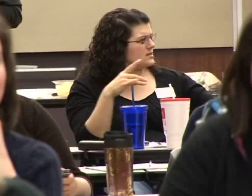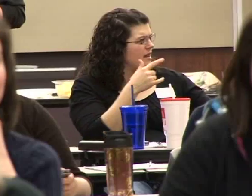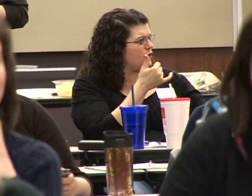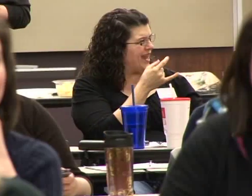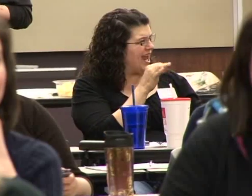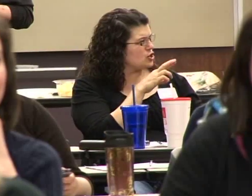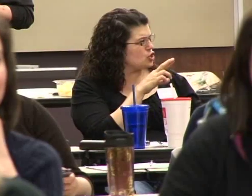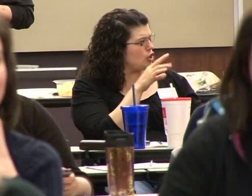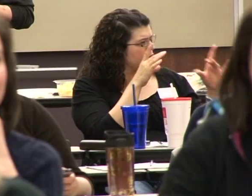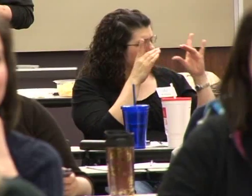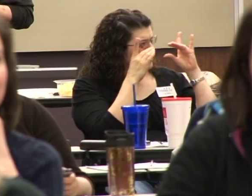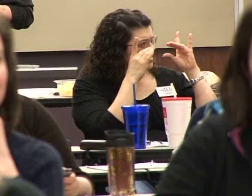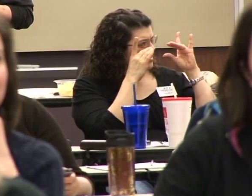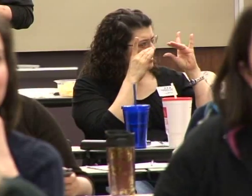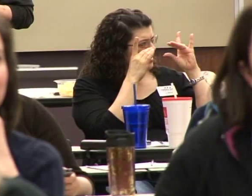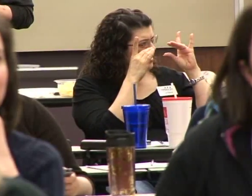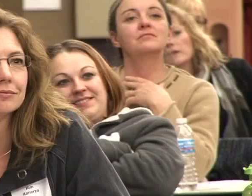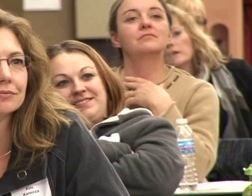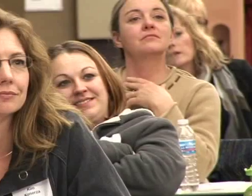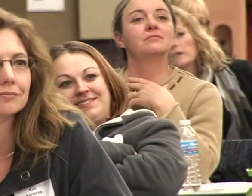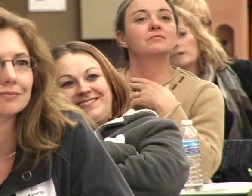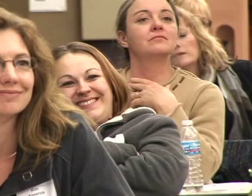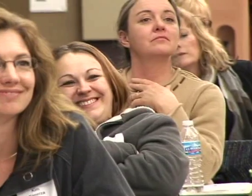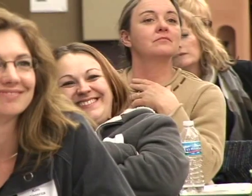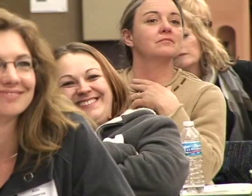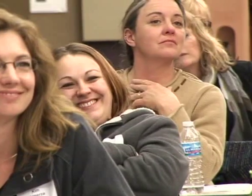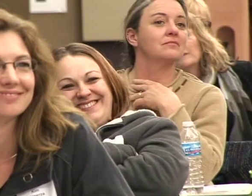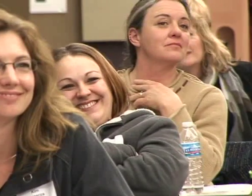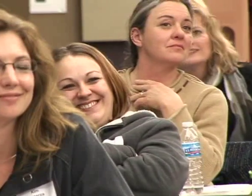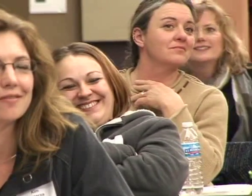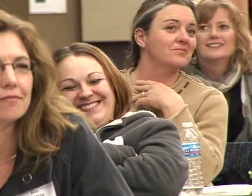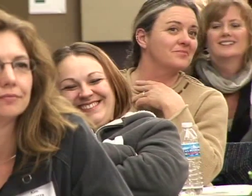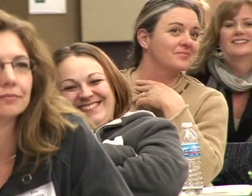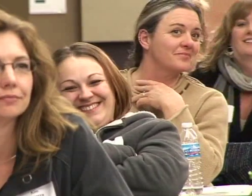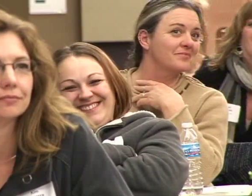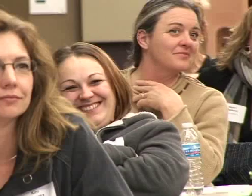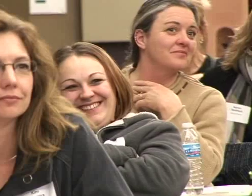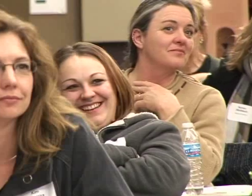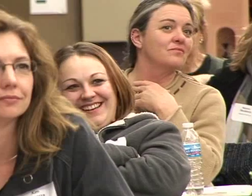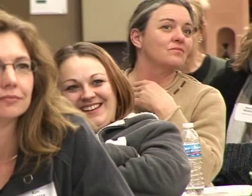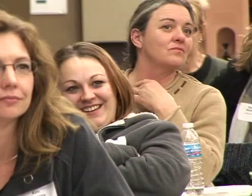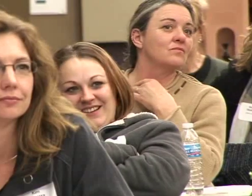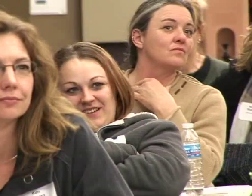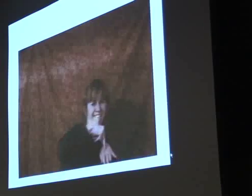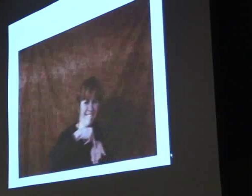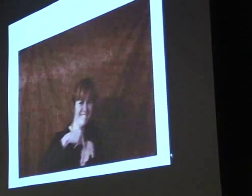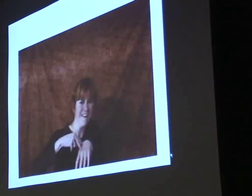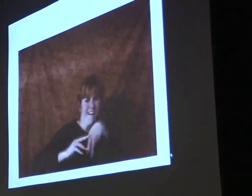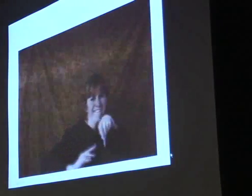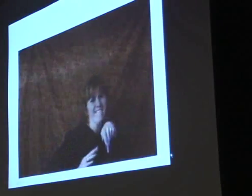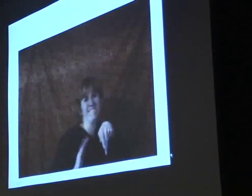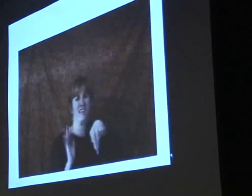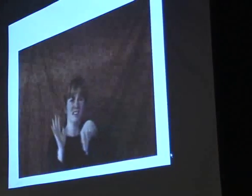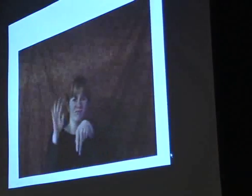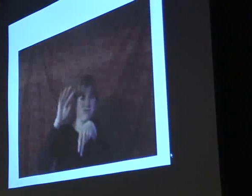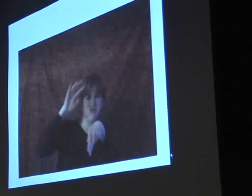Among the students were interpreters who came from as far as three hours away to learn more about American Sign Language classifiers.